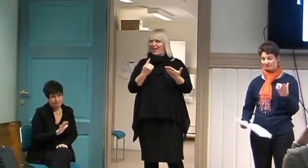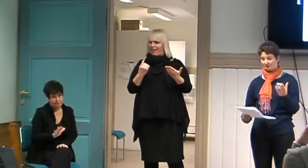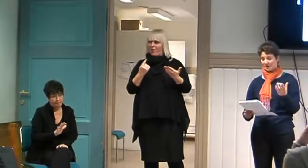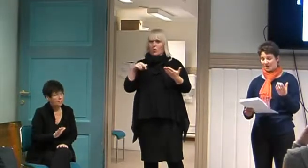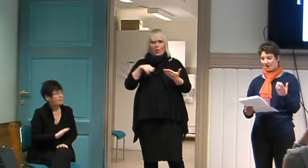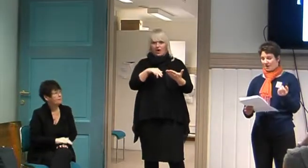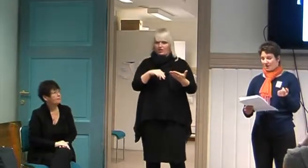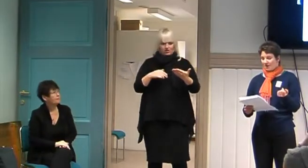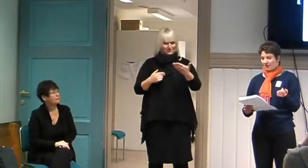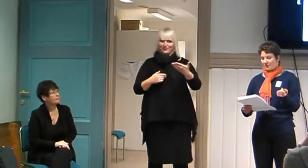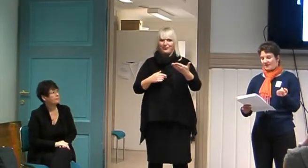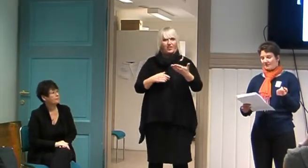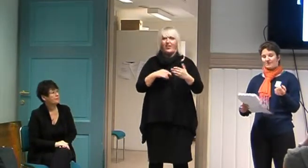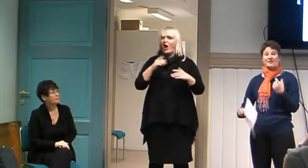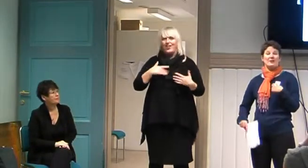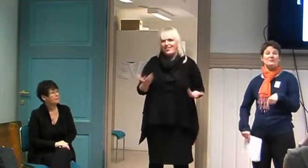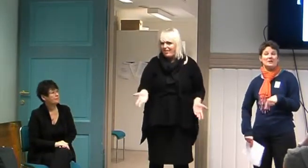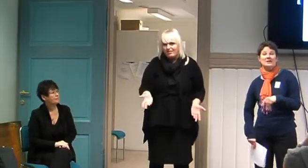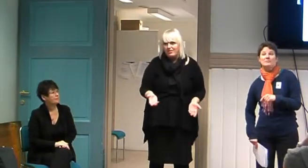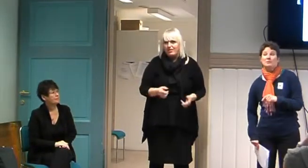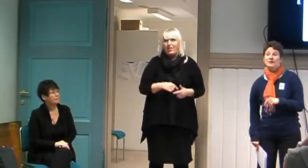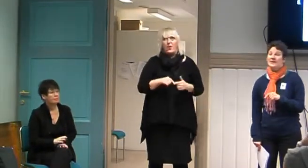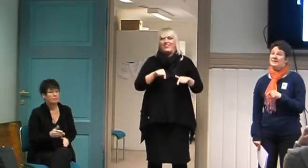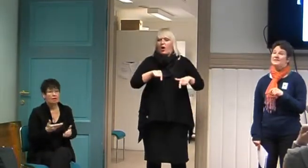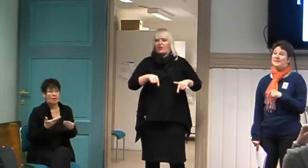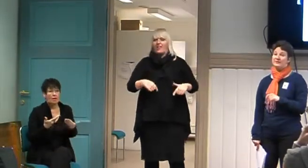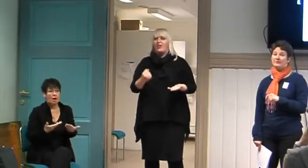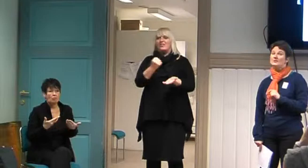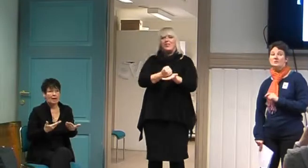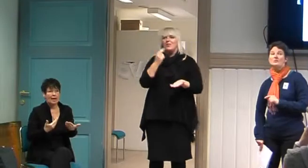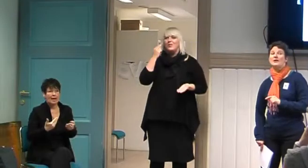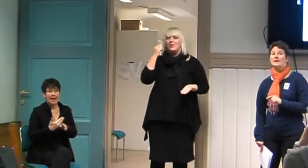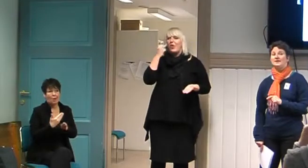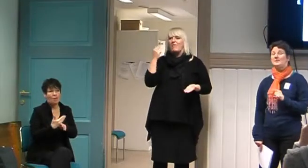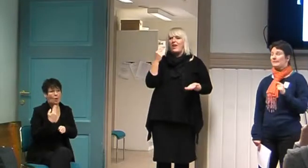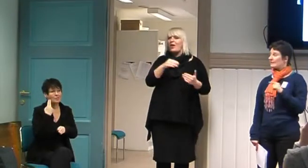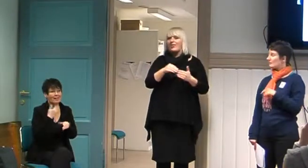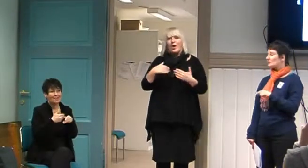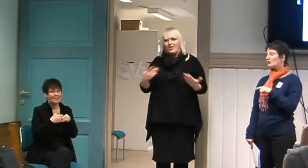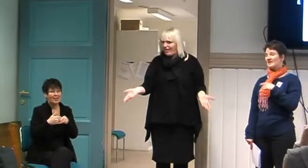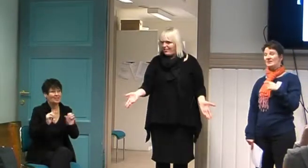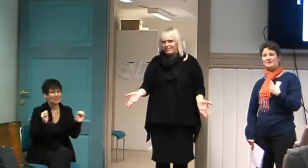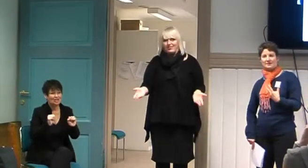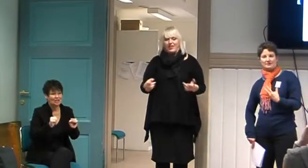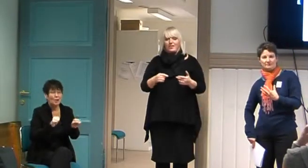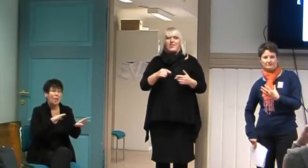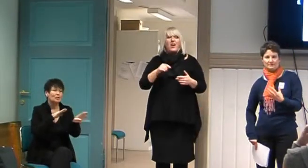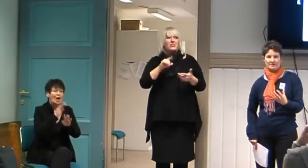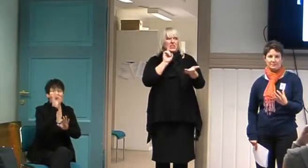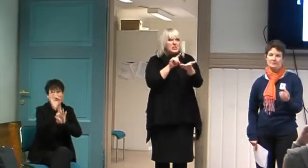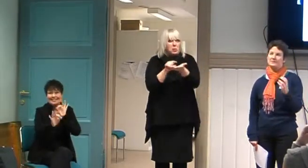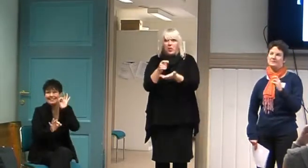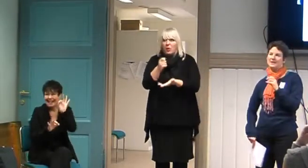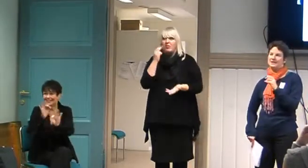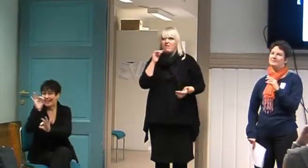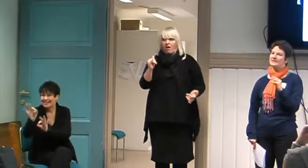day. We don't currently employ any deaf tour guides. We've tried asking